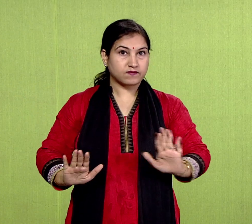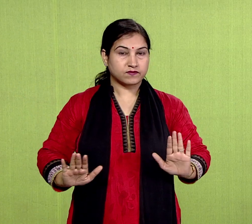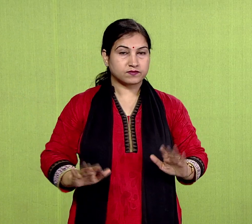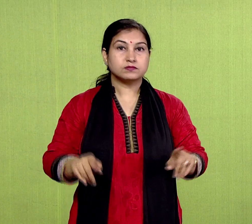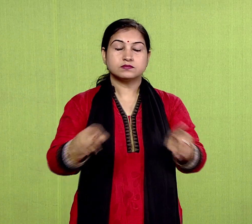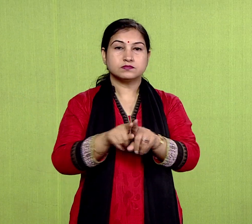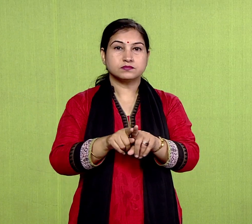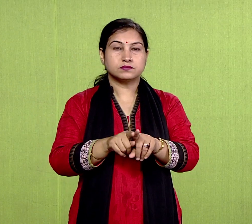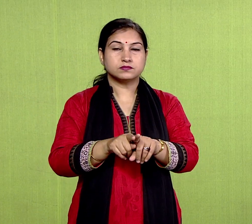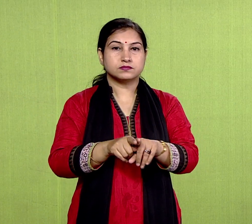Tripitakas,